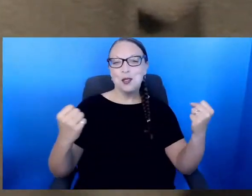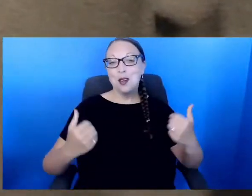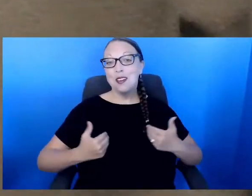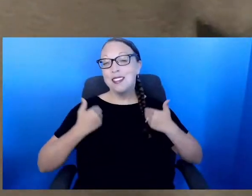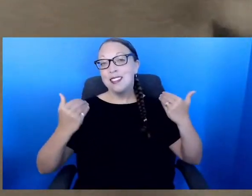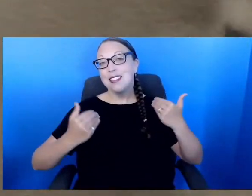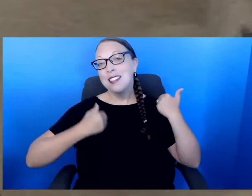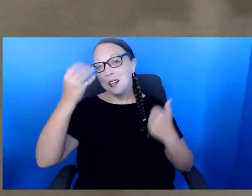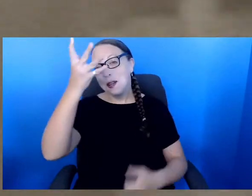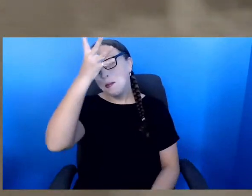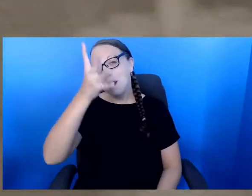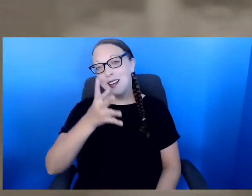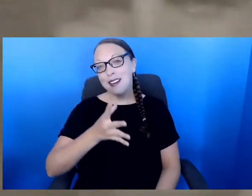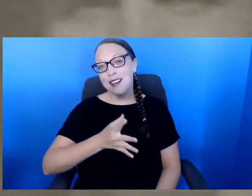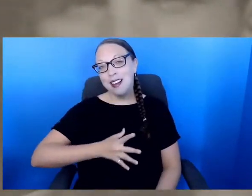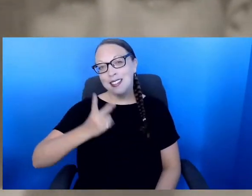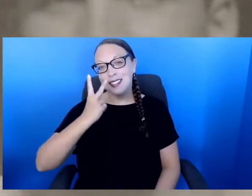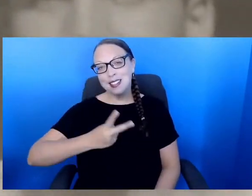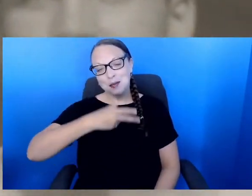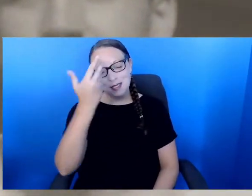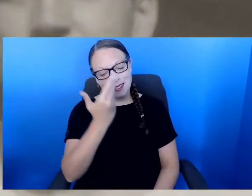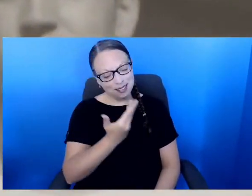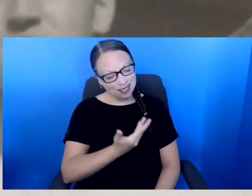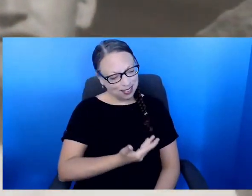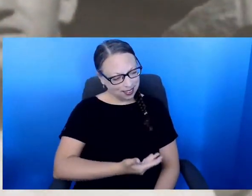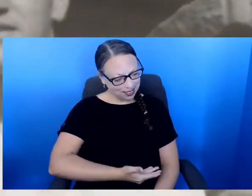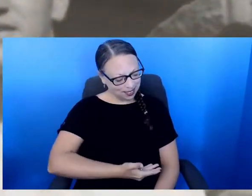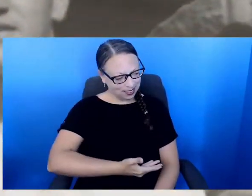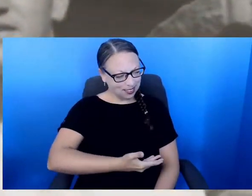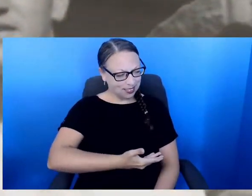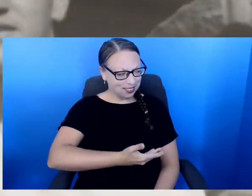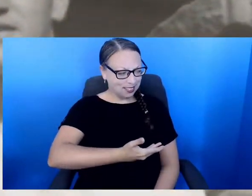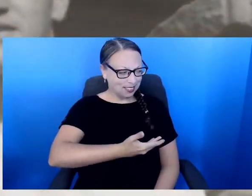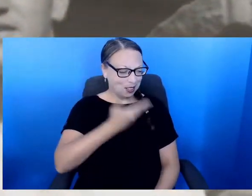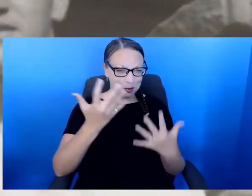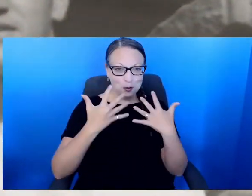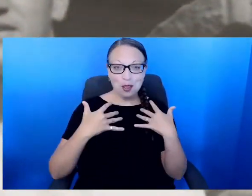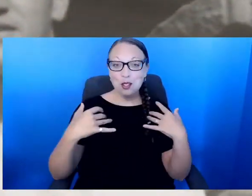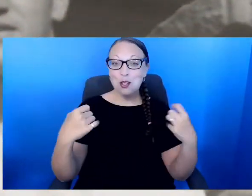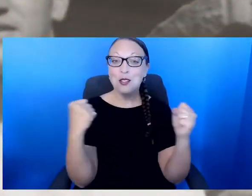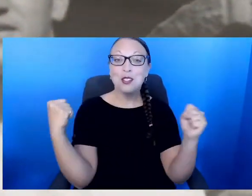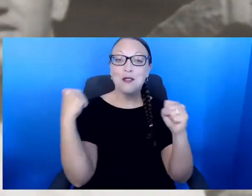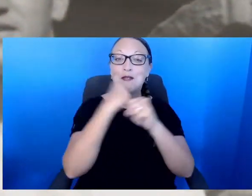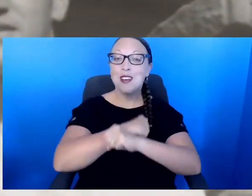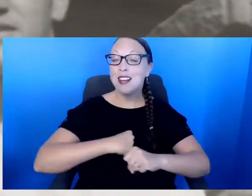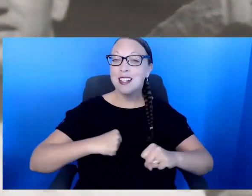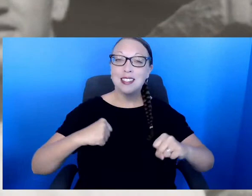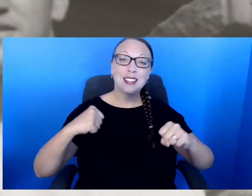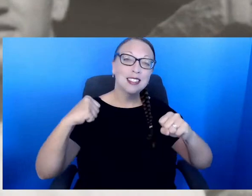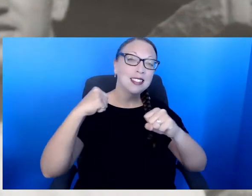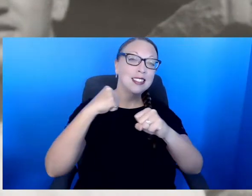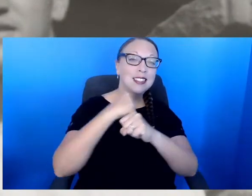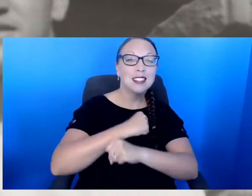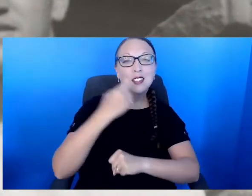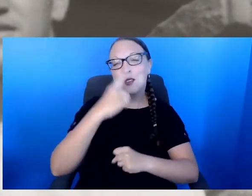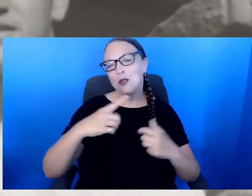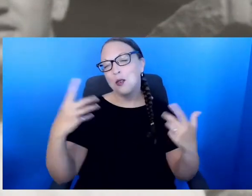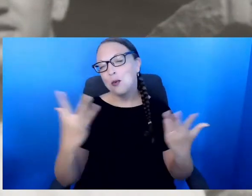As a strong young man, I can see him standing with the courage to